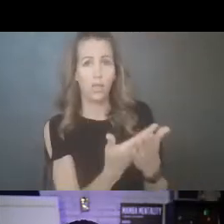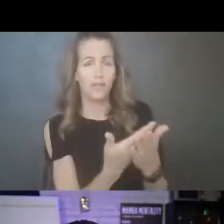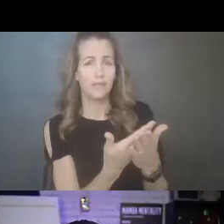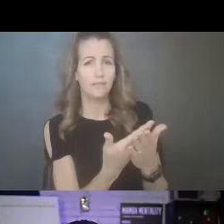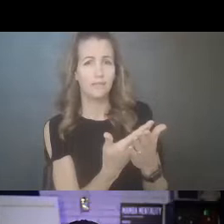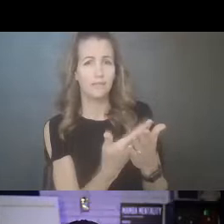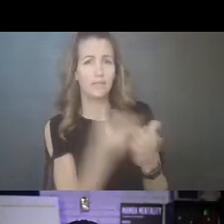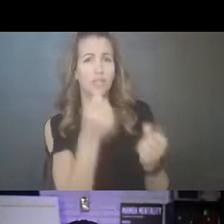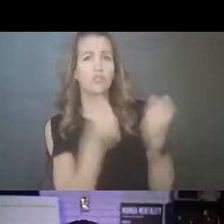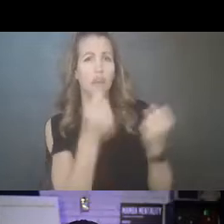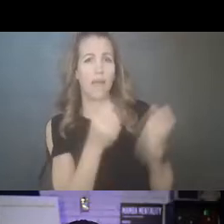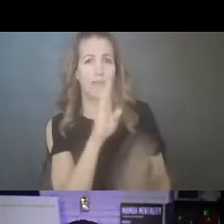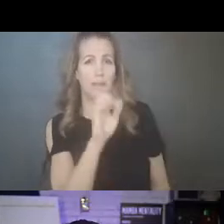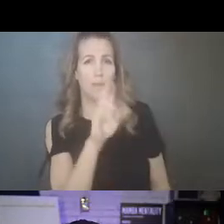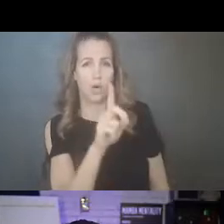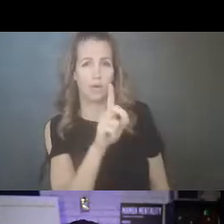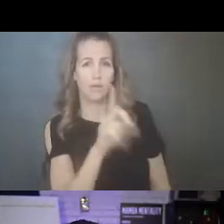driving board.